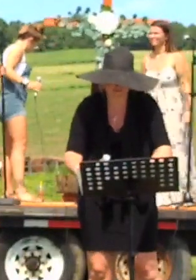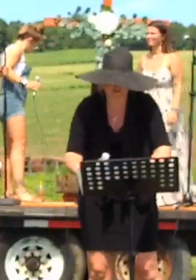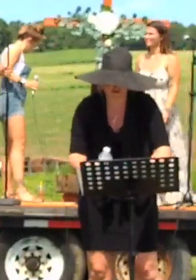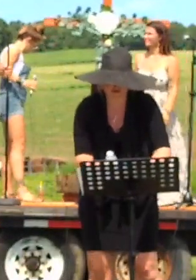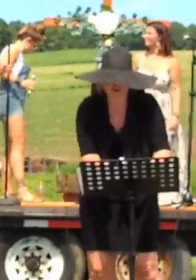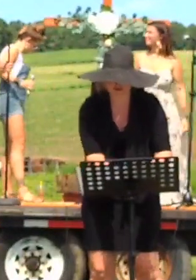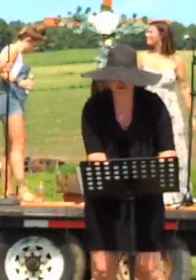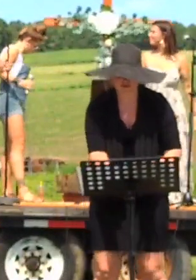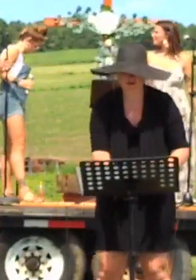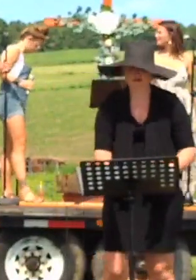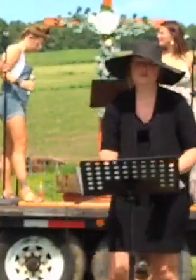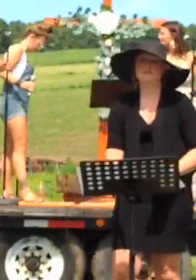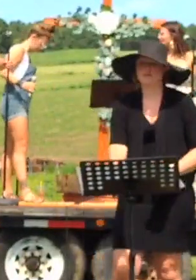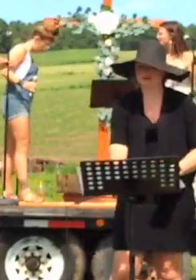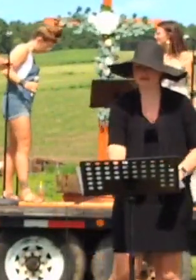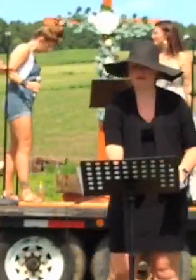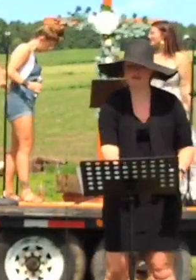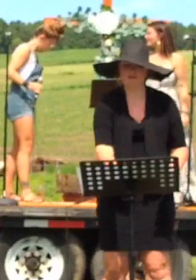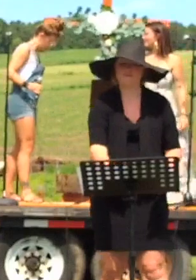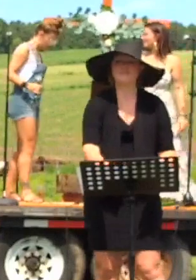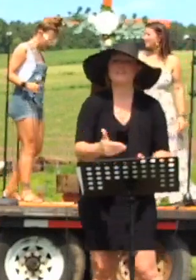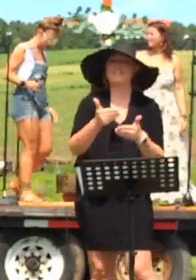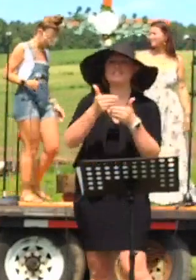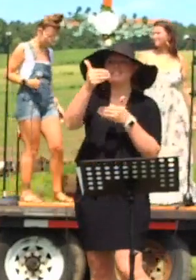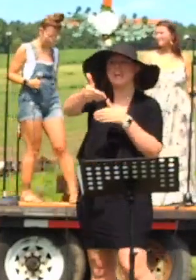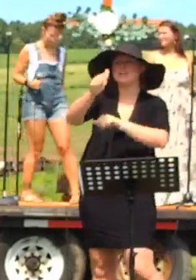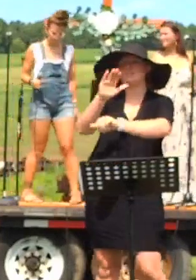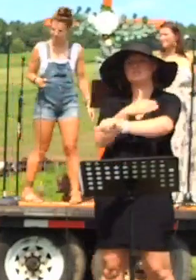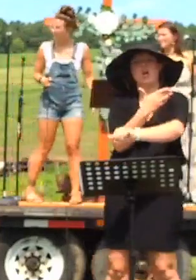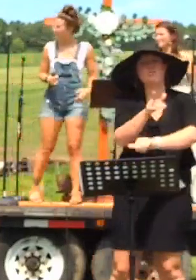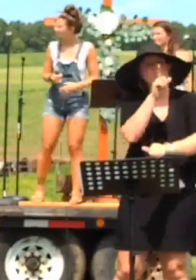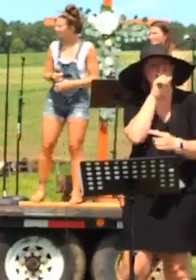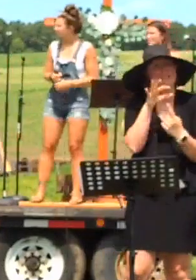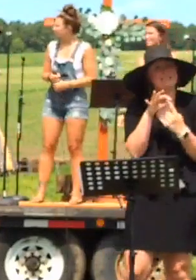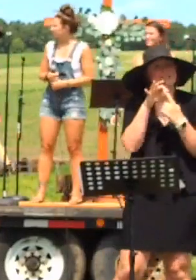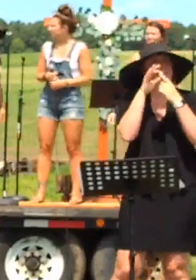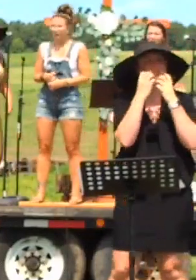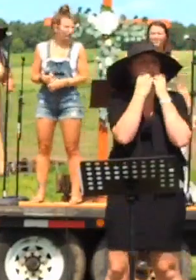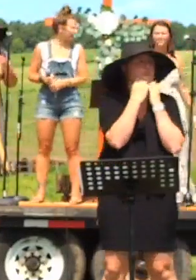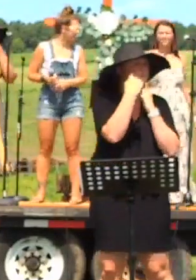This next song holds a very special place in my heart.